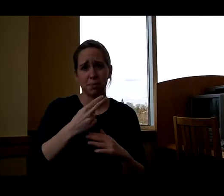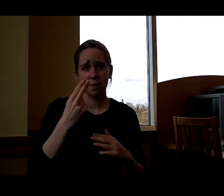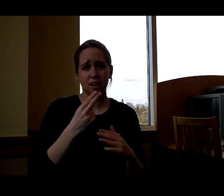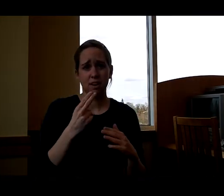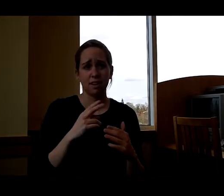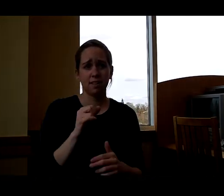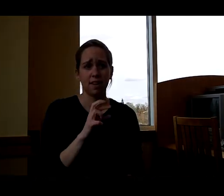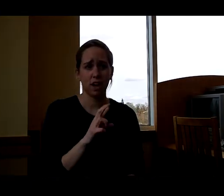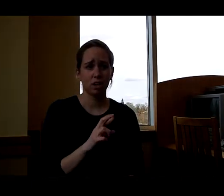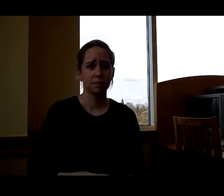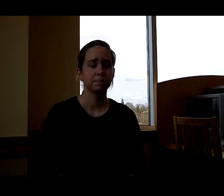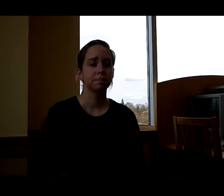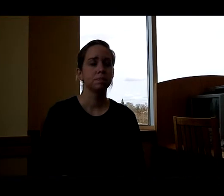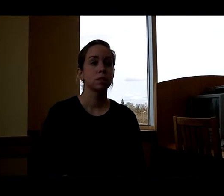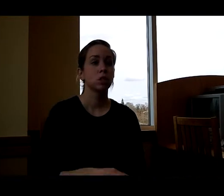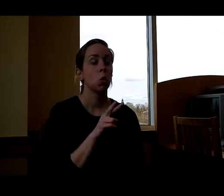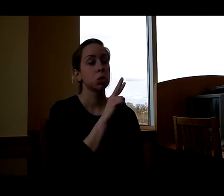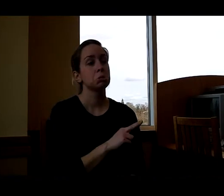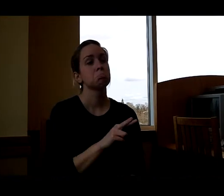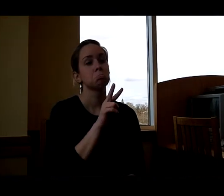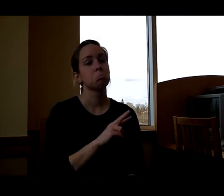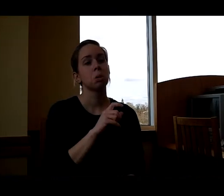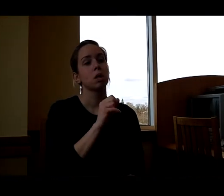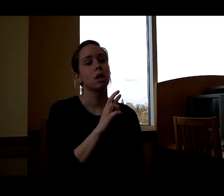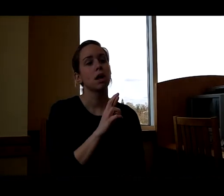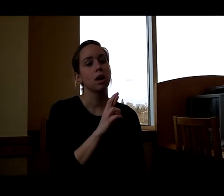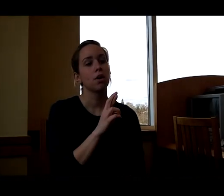you look at air, this is the property we need to discuss.